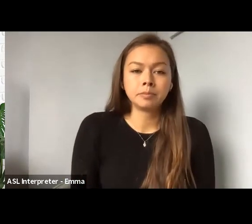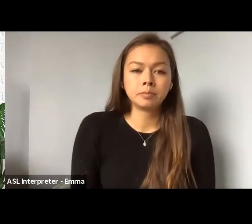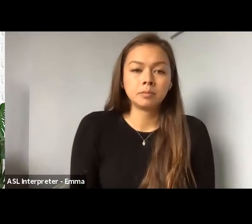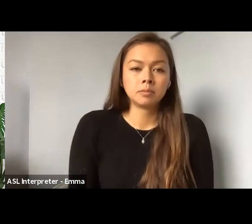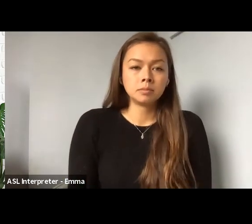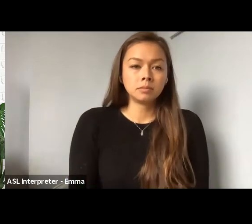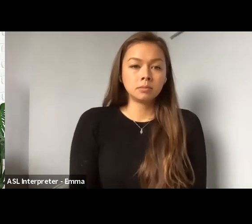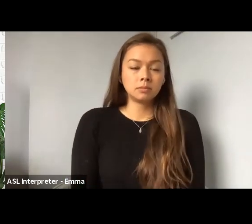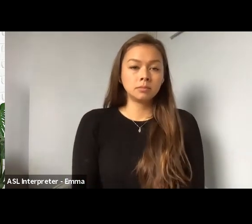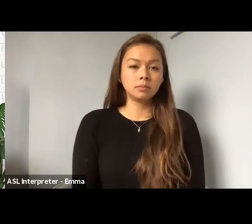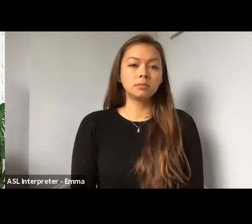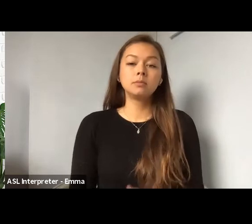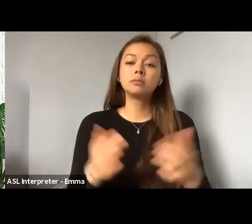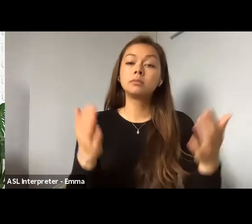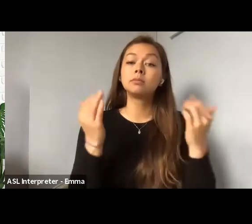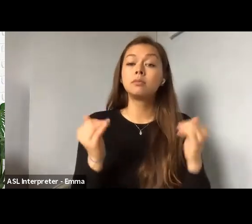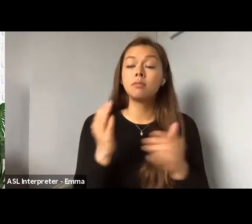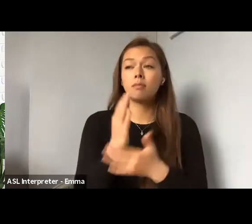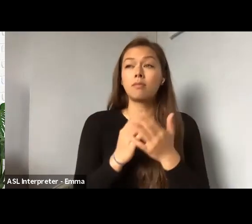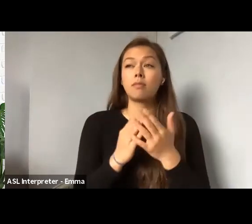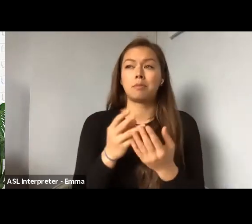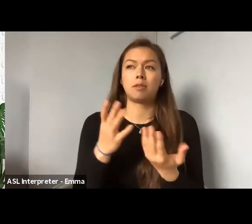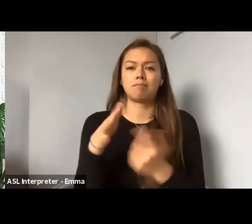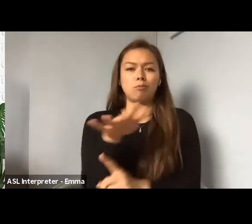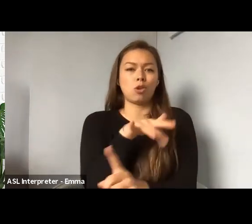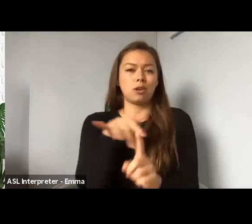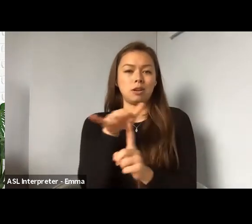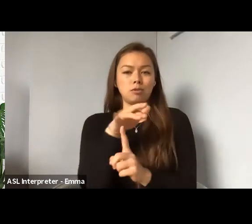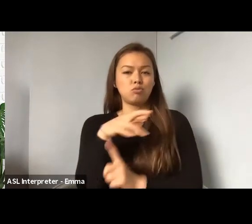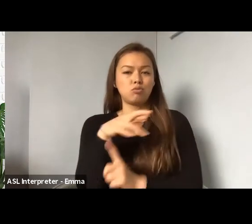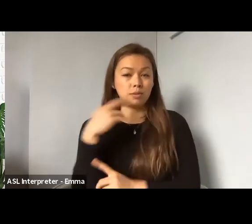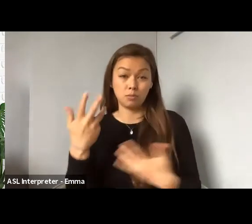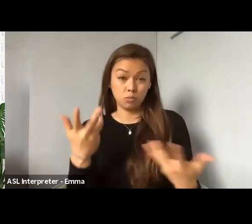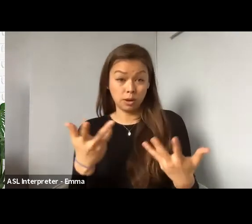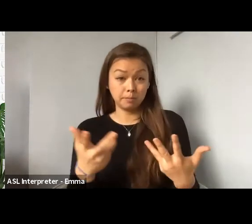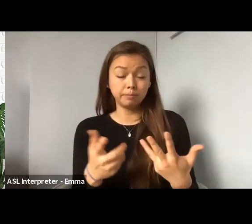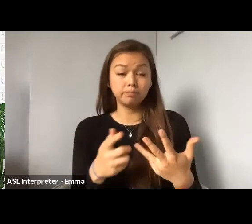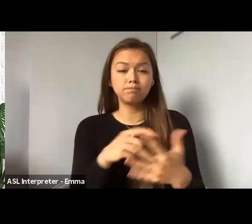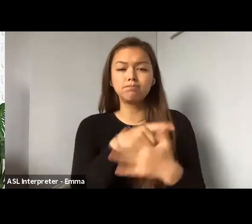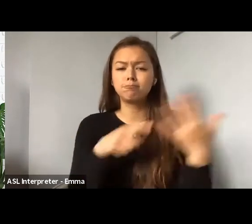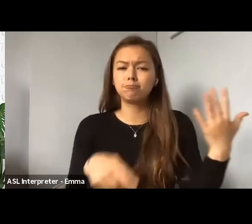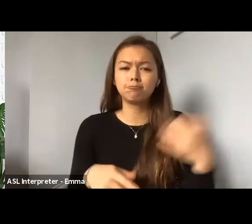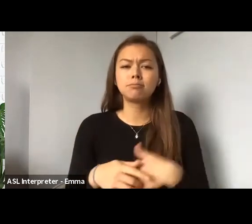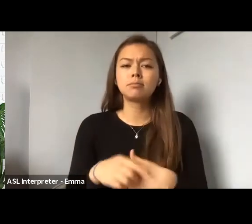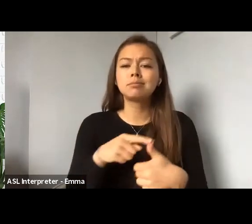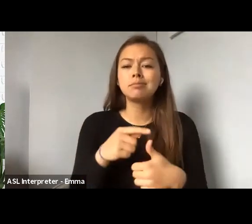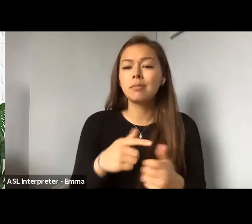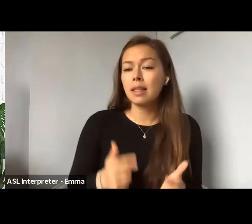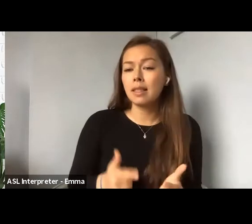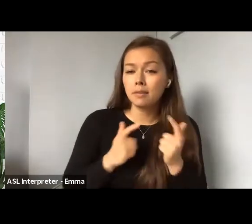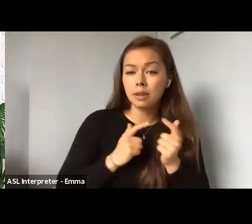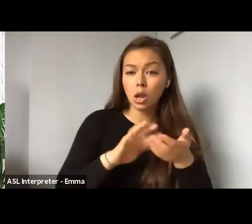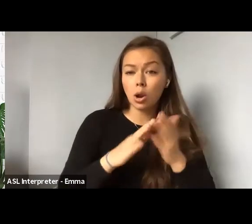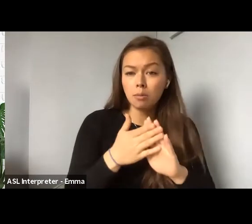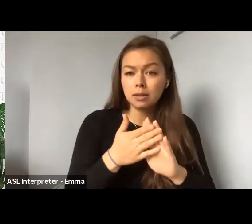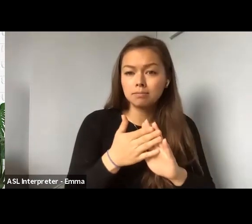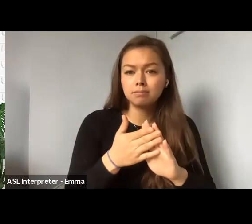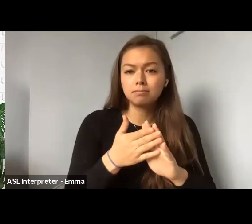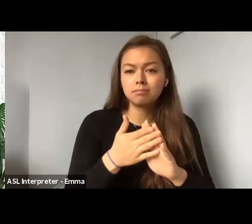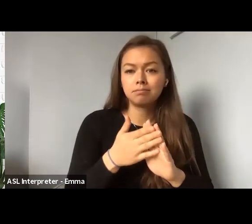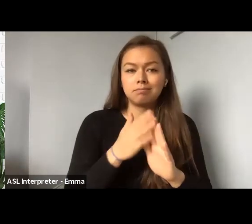Some of the contextual risk factors that we came across include living in urban neighborhoods and experiencing